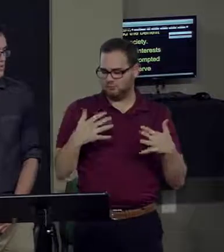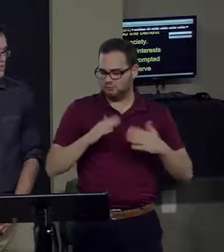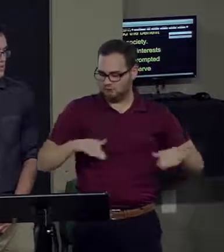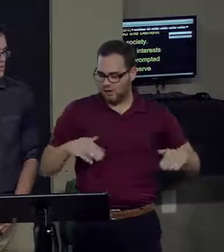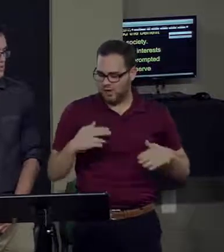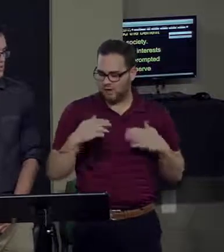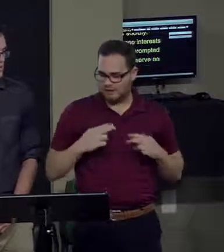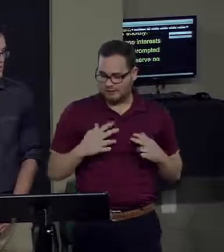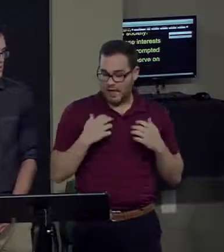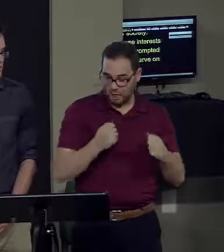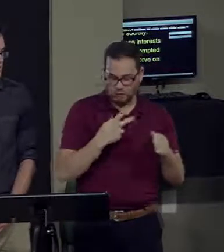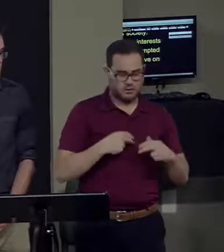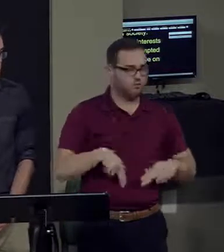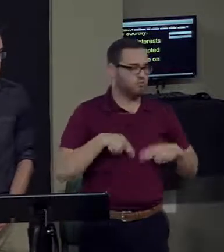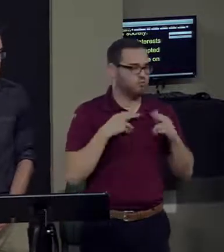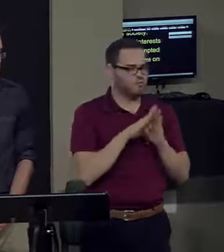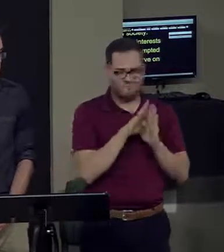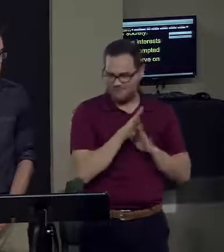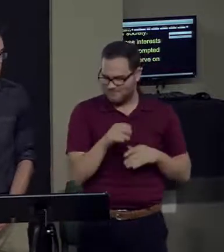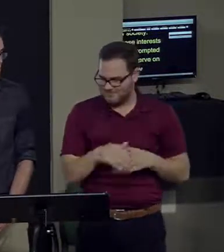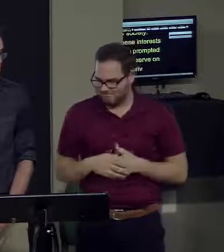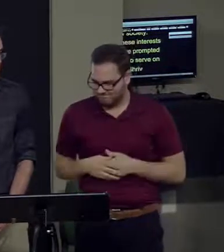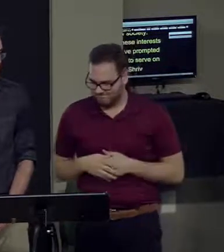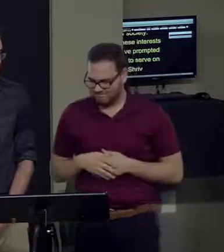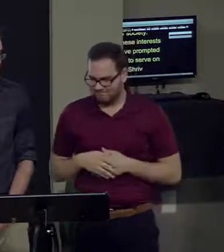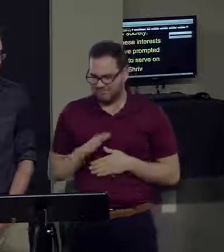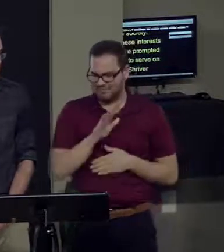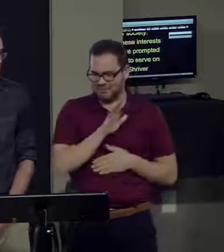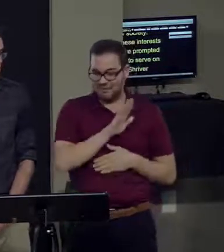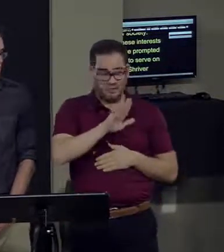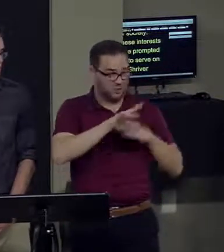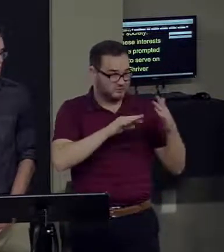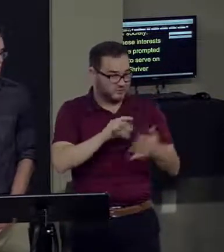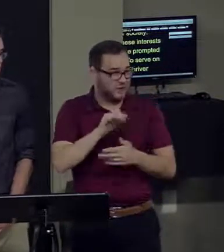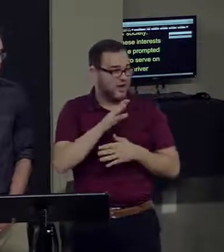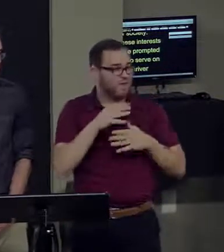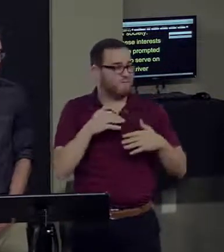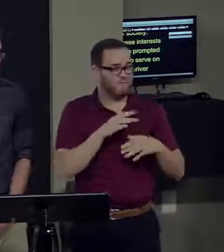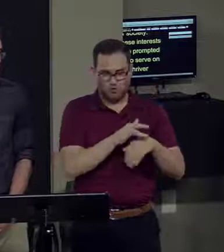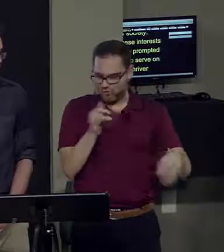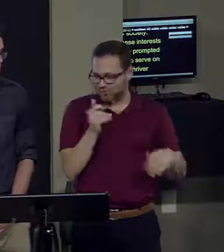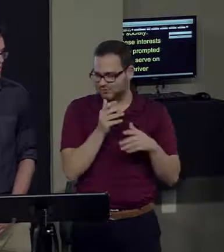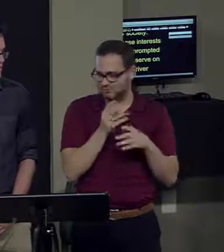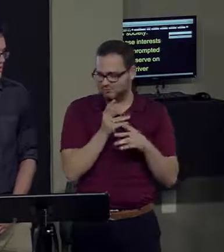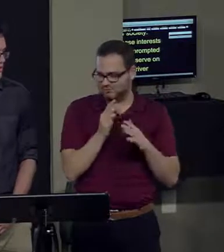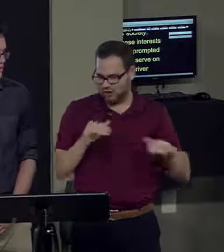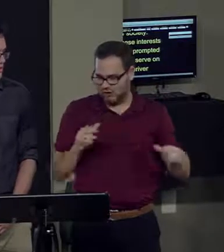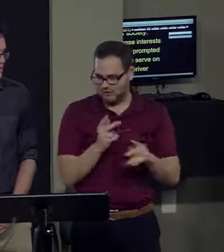of Child Health and Human Development's study of early child care,